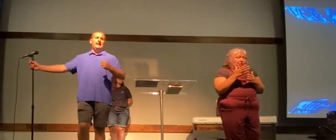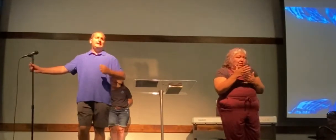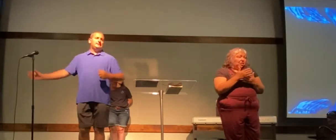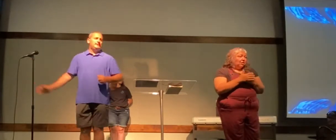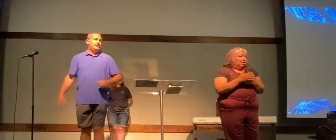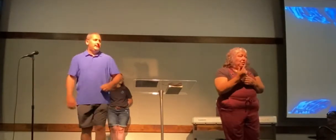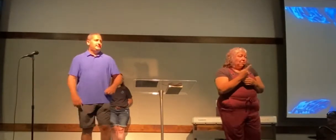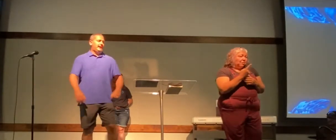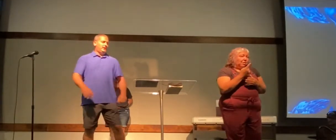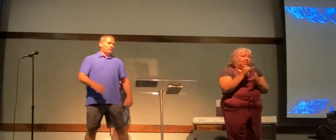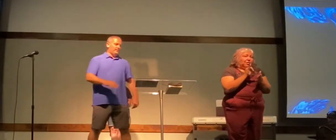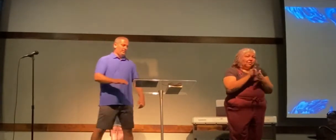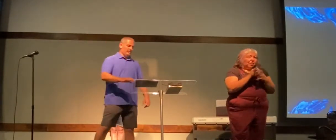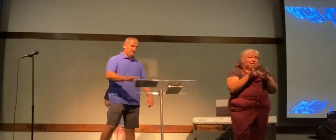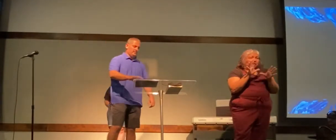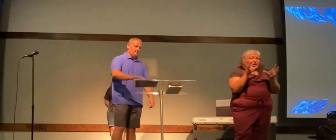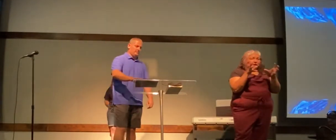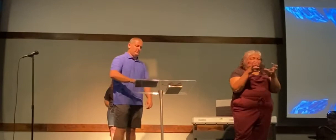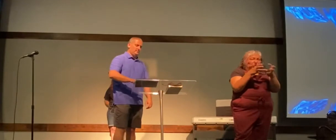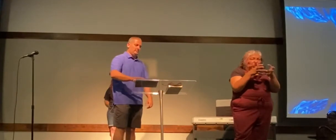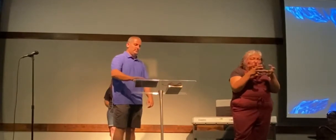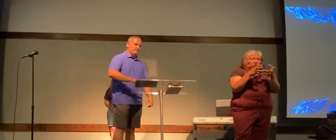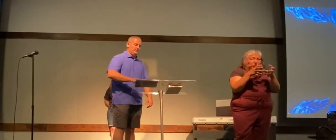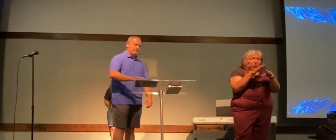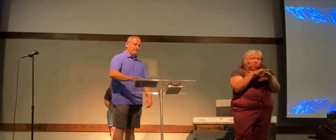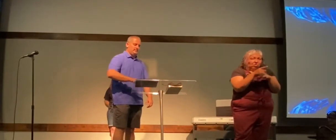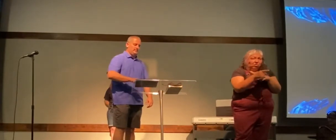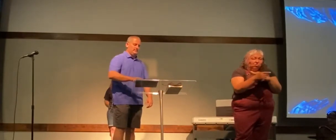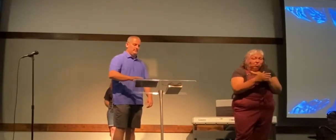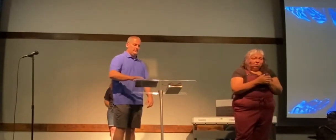Something that has a tight grip on you.